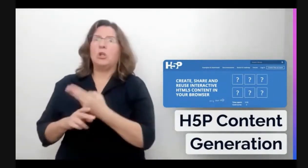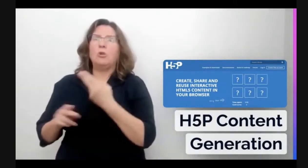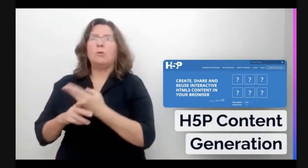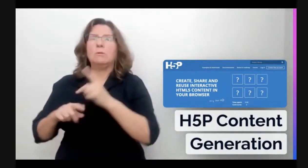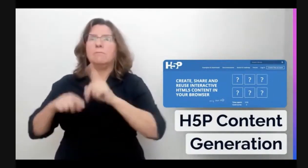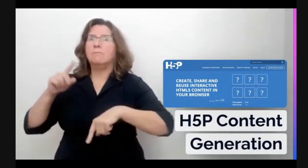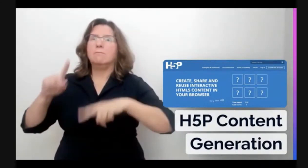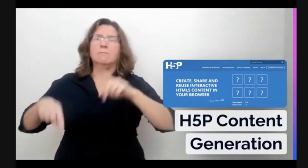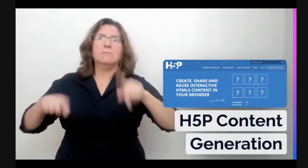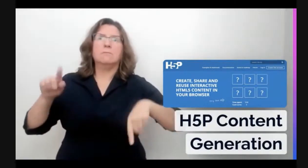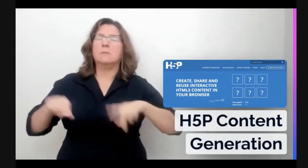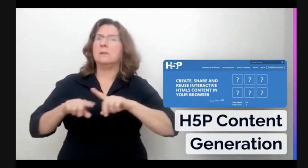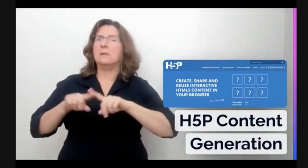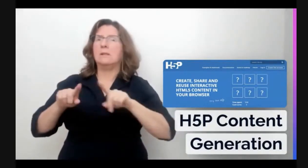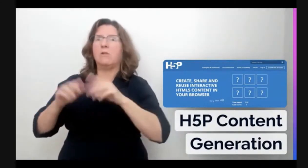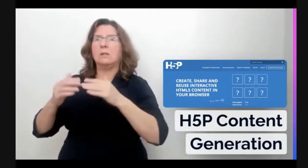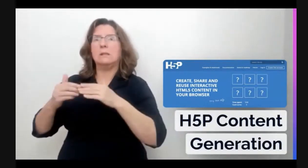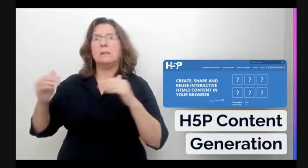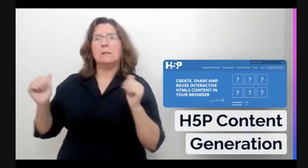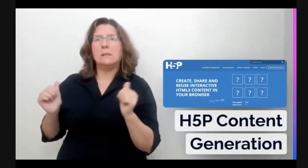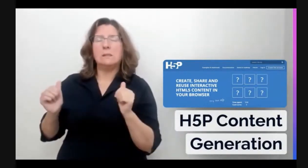platform outside of PressBooks.